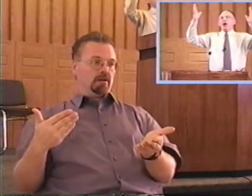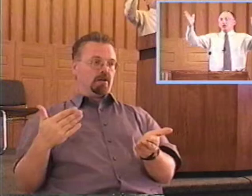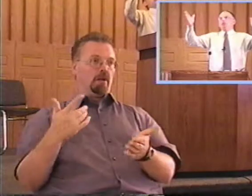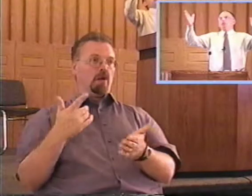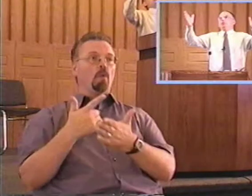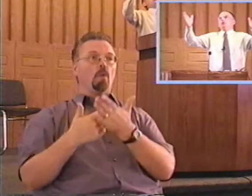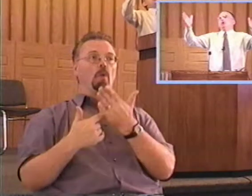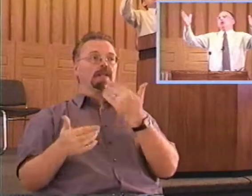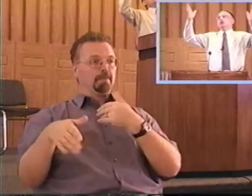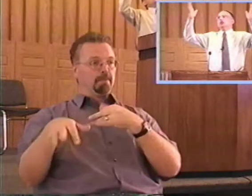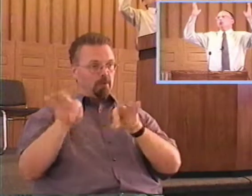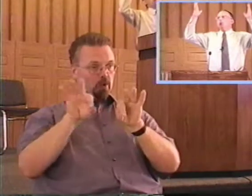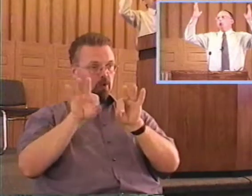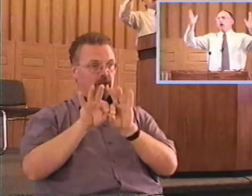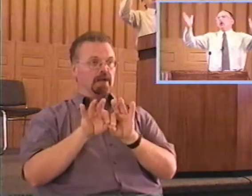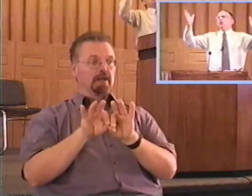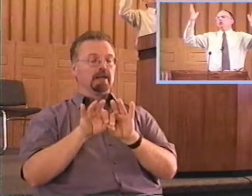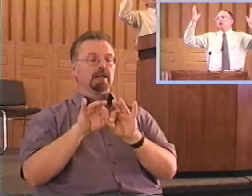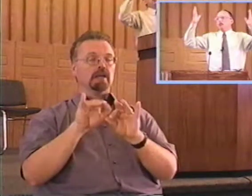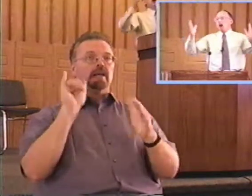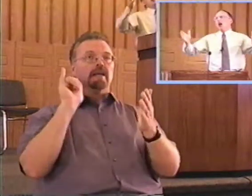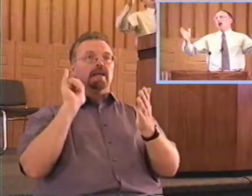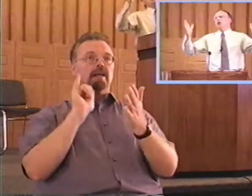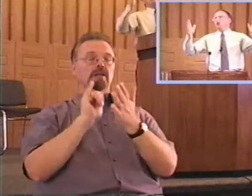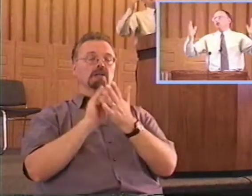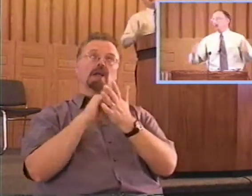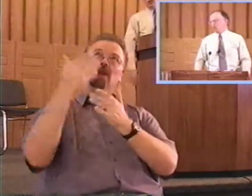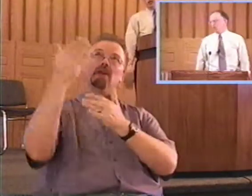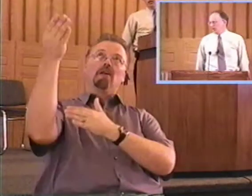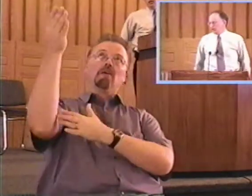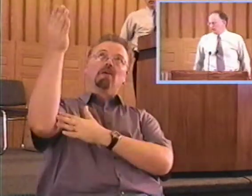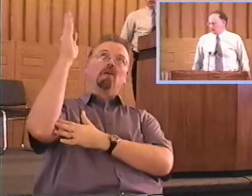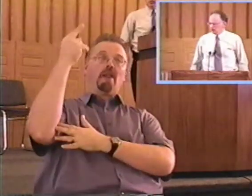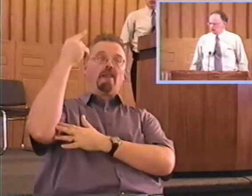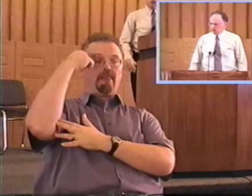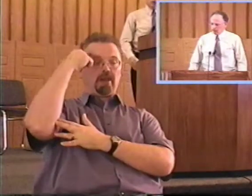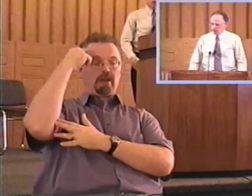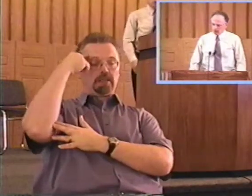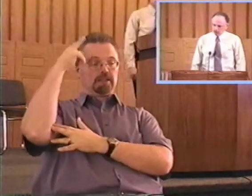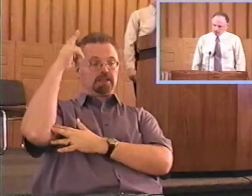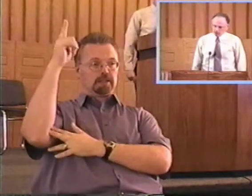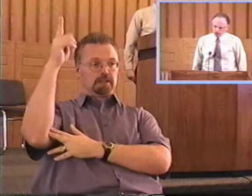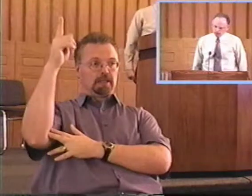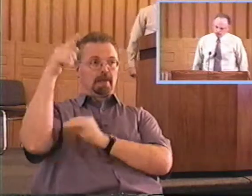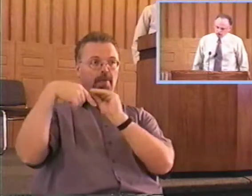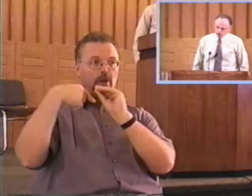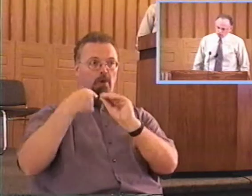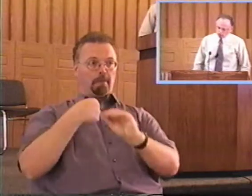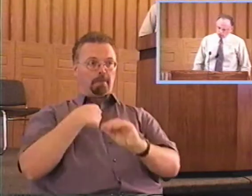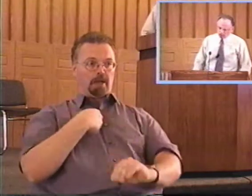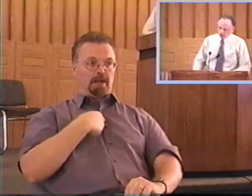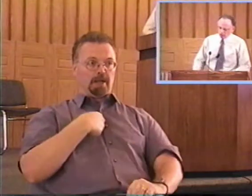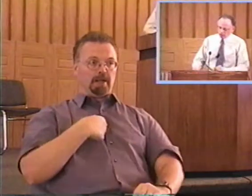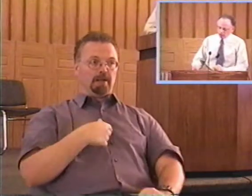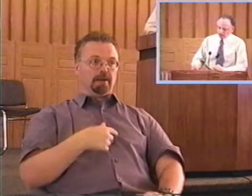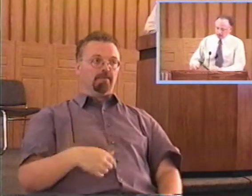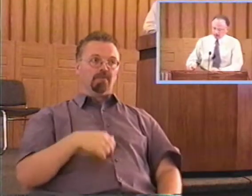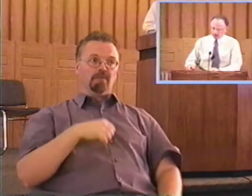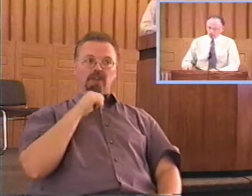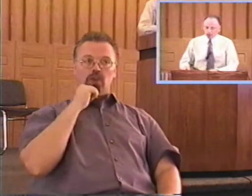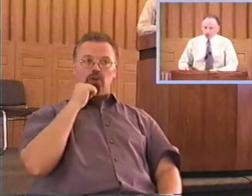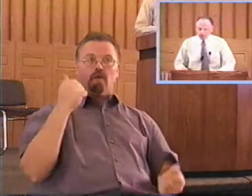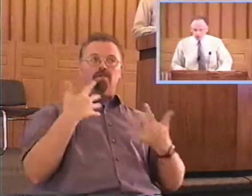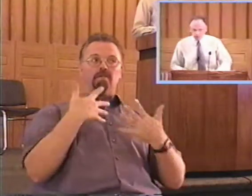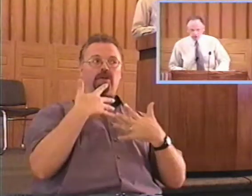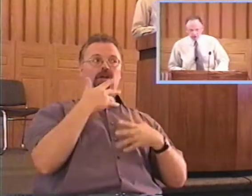What matters is what God thinks. They don't tremble in